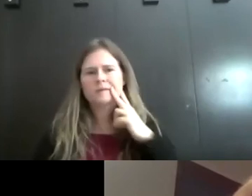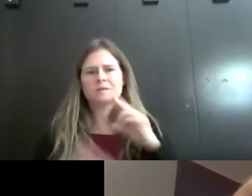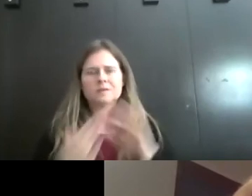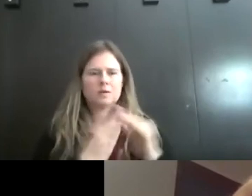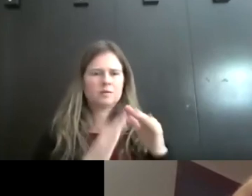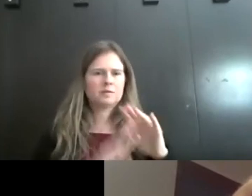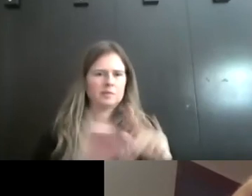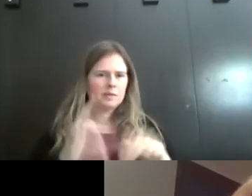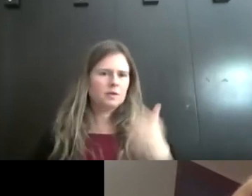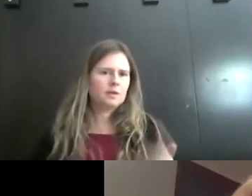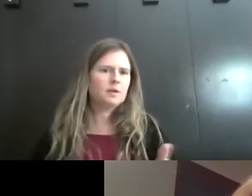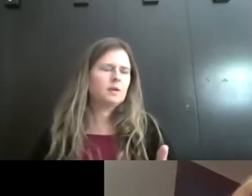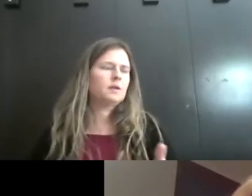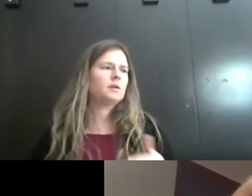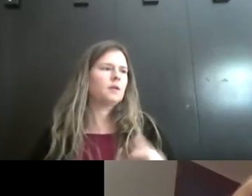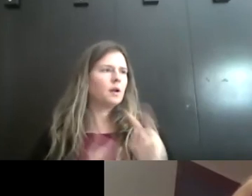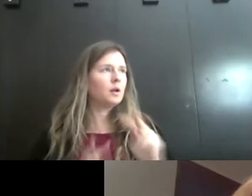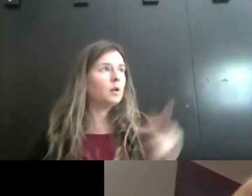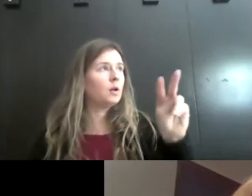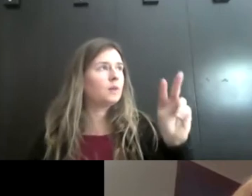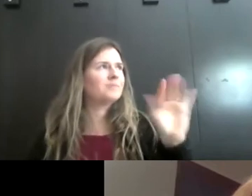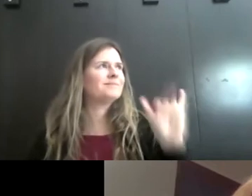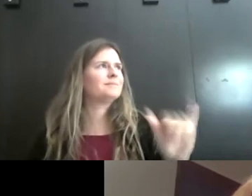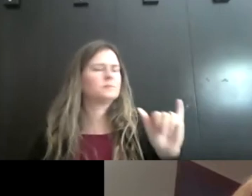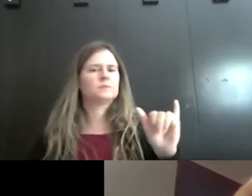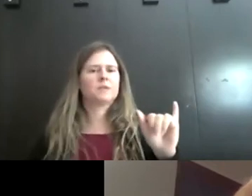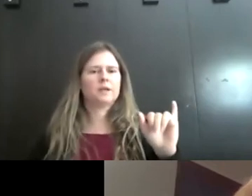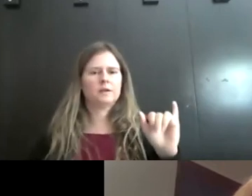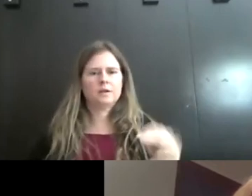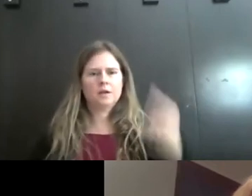spot close to that village? That's where they went up and did ceremony.